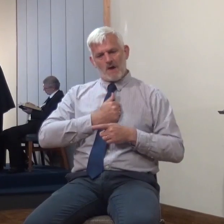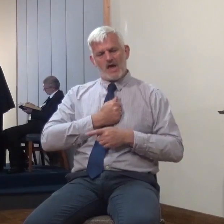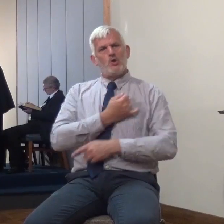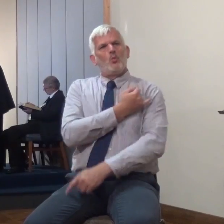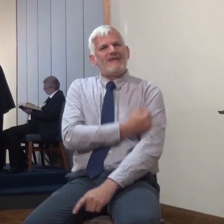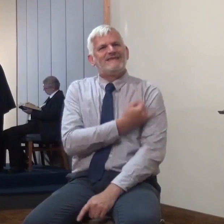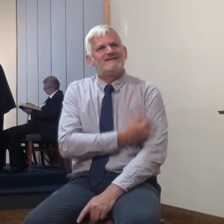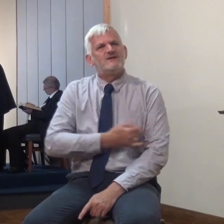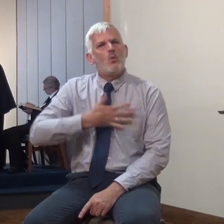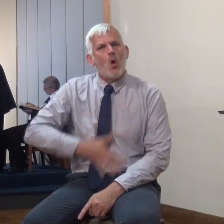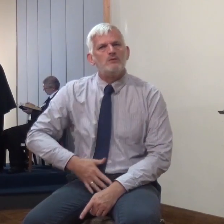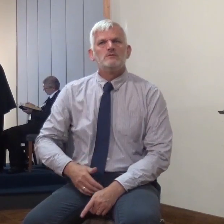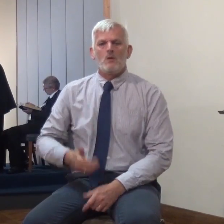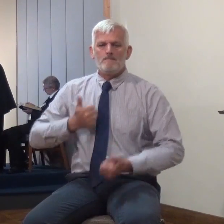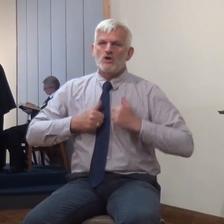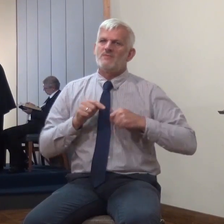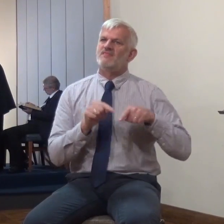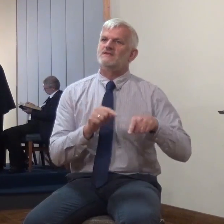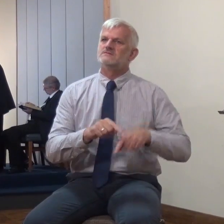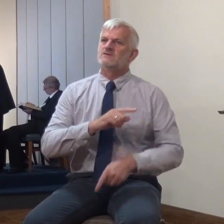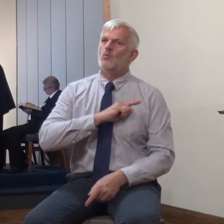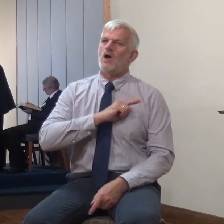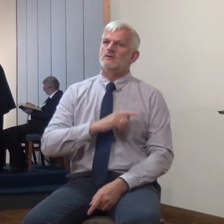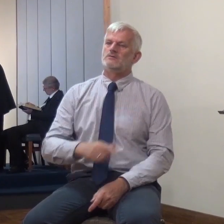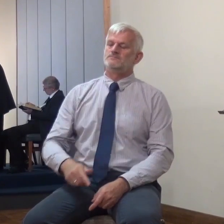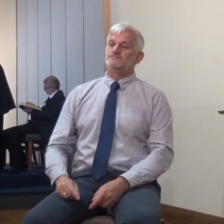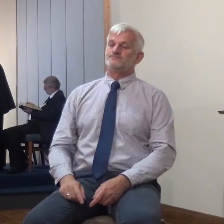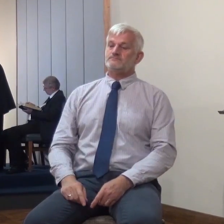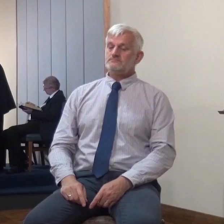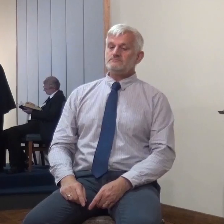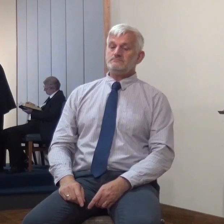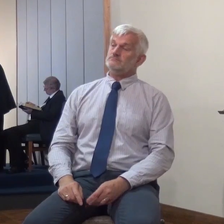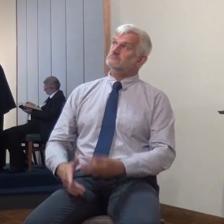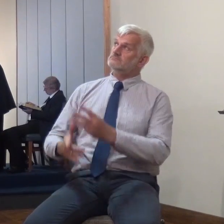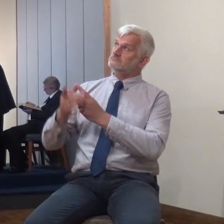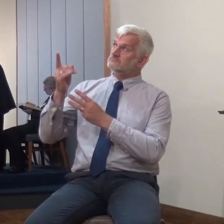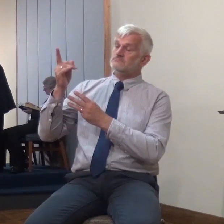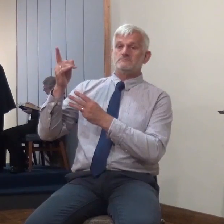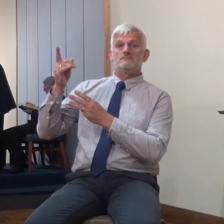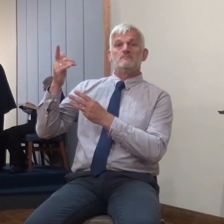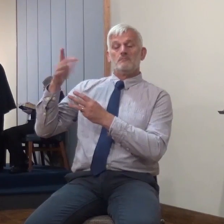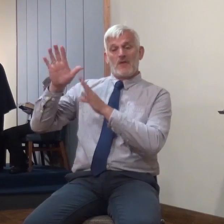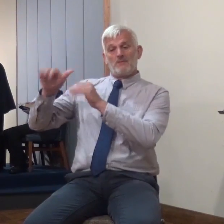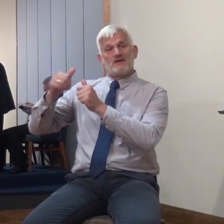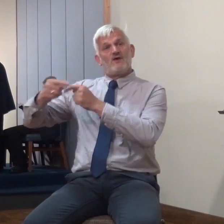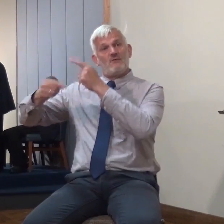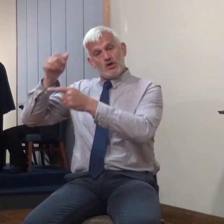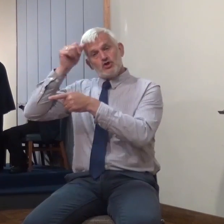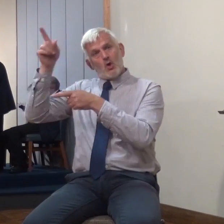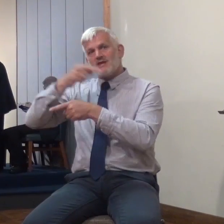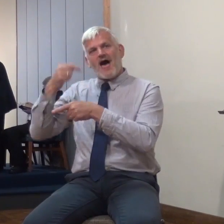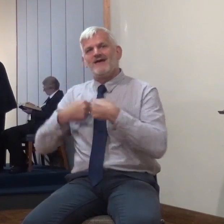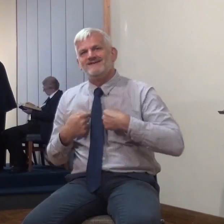The God and Father of our Lord Jesus Christ, which is blessed forevermore, knoweth that I lie